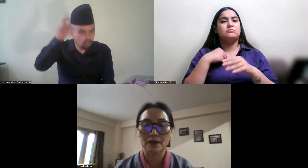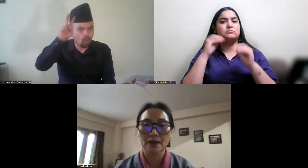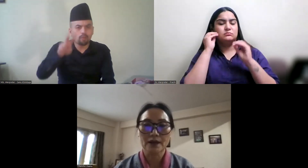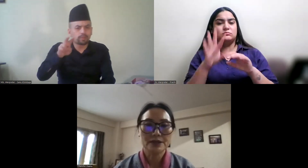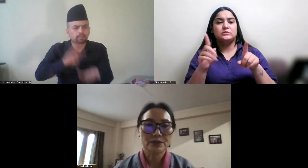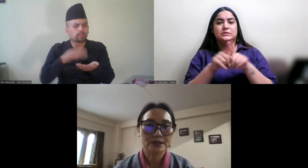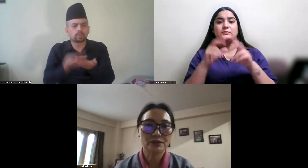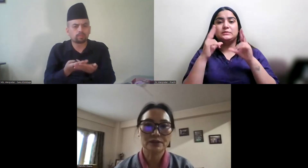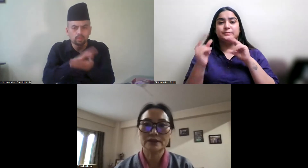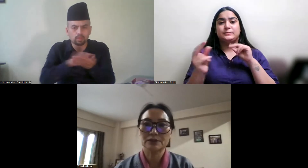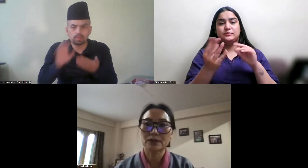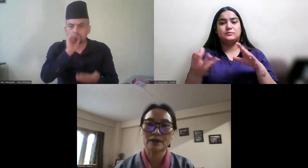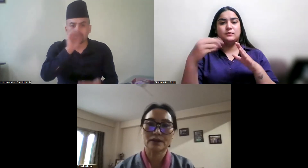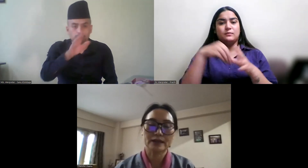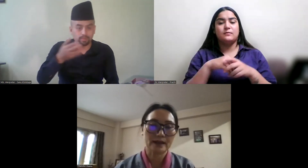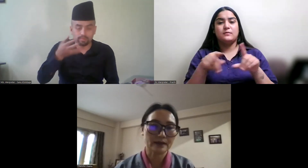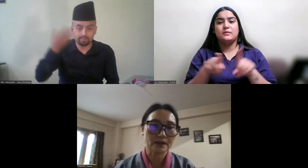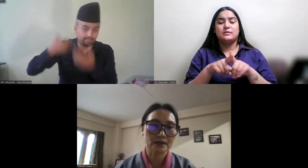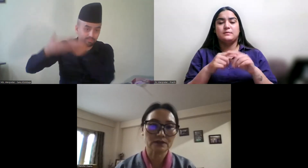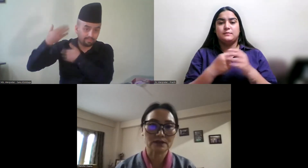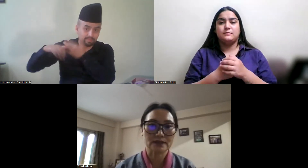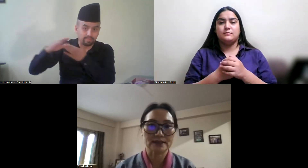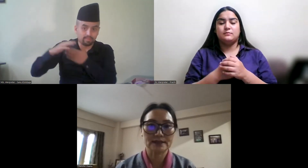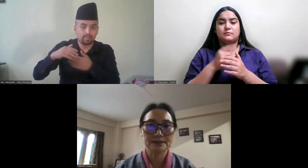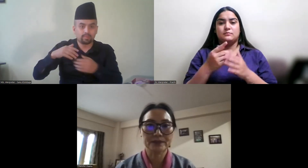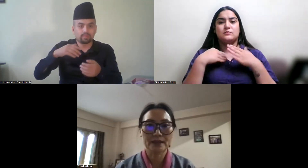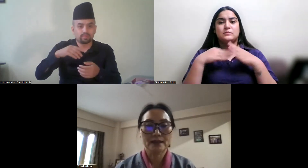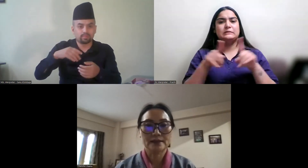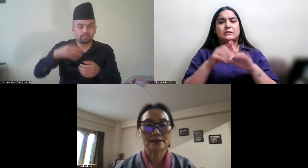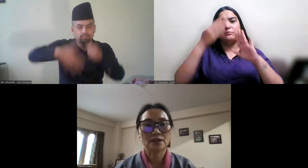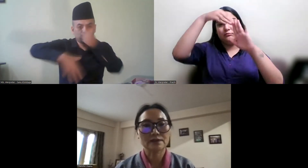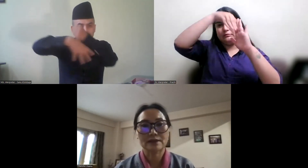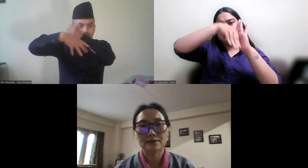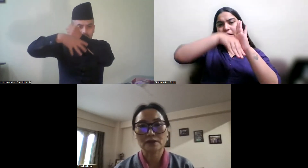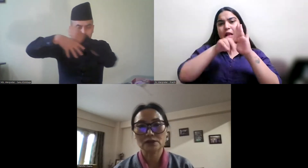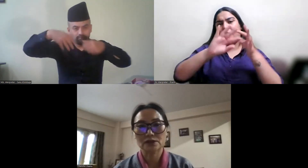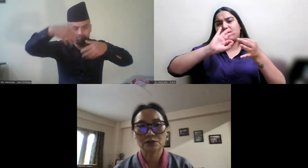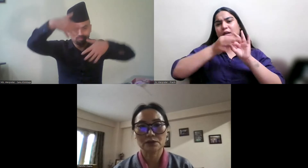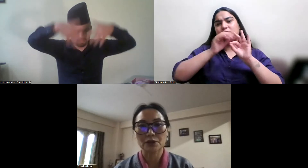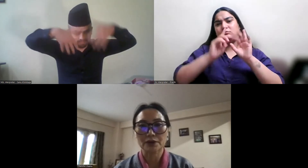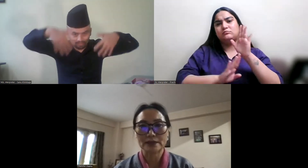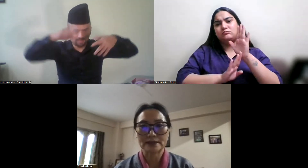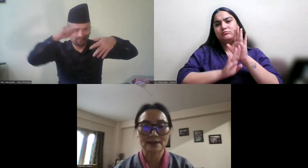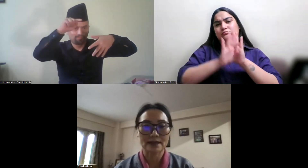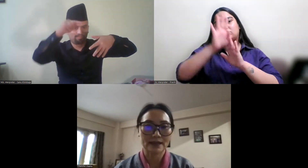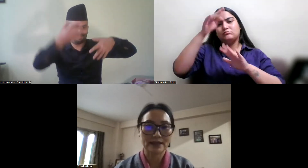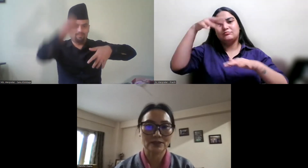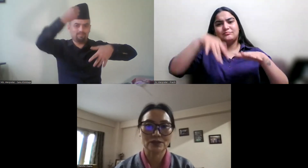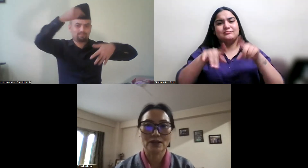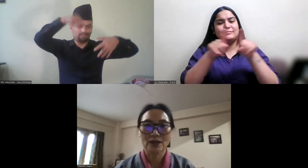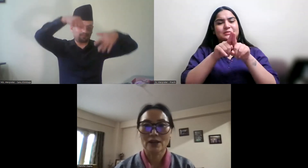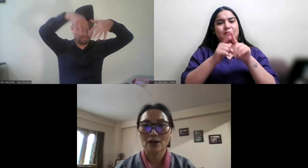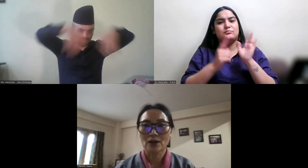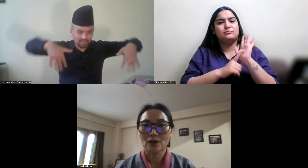from. Traditionally, we are a hierarchical society. There's a lot of deference to authority and